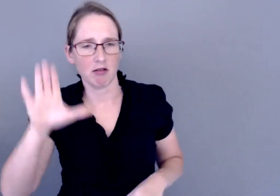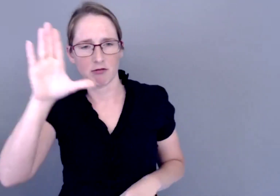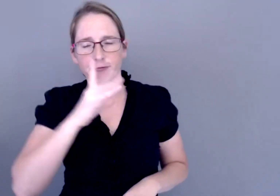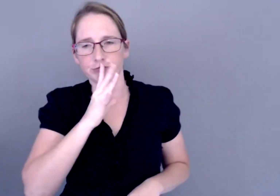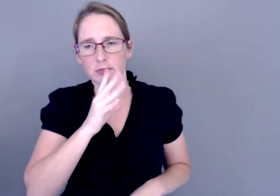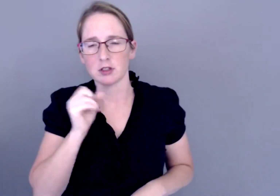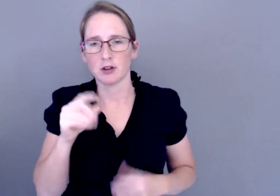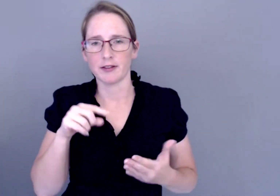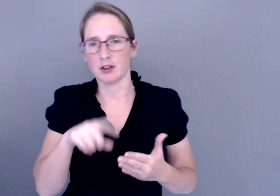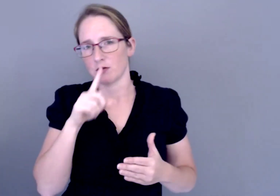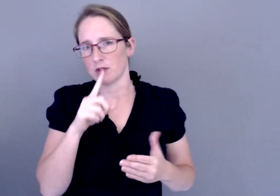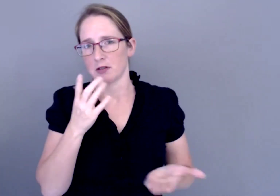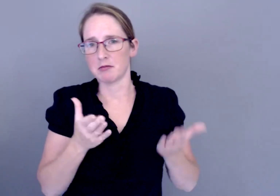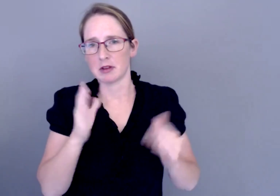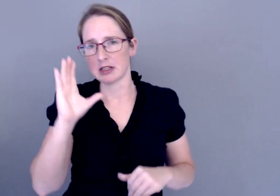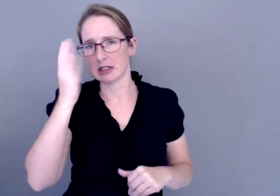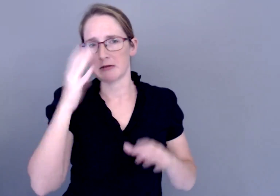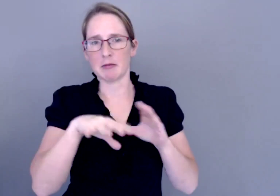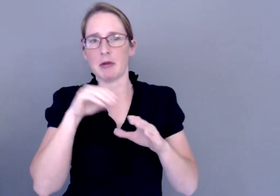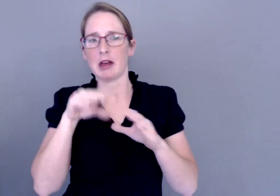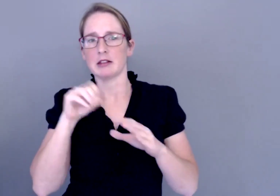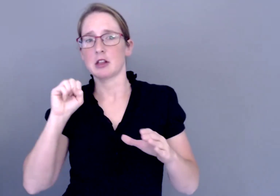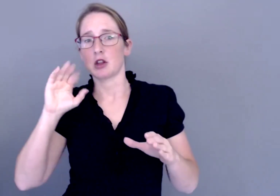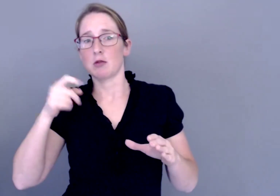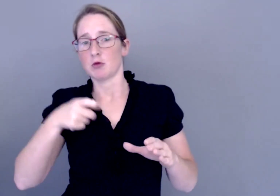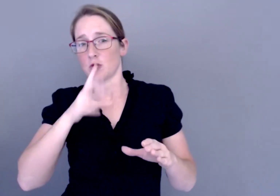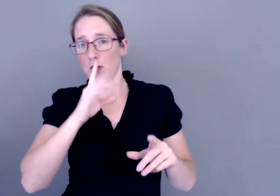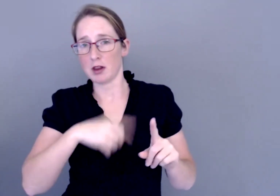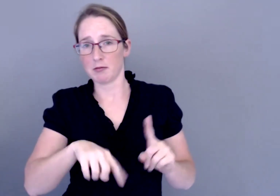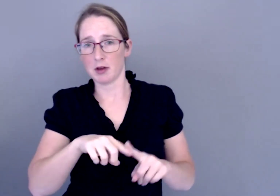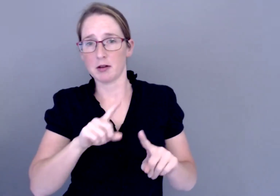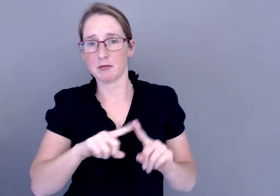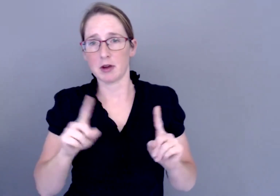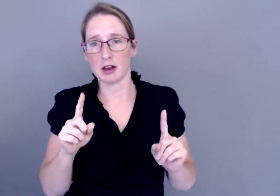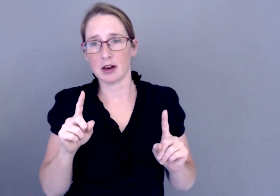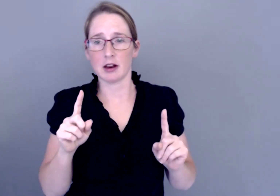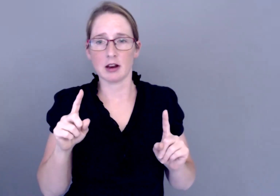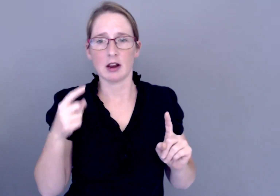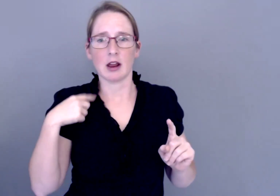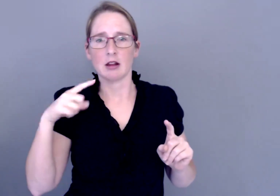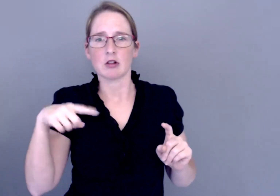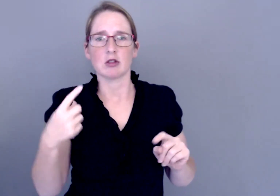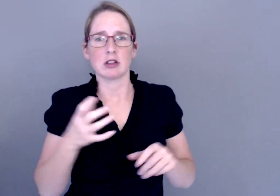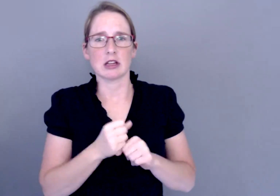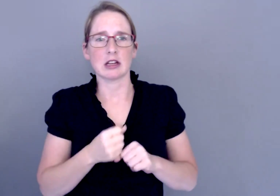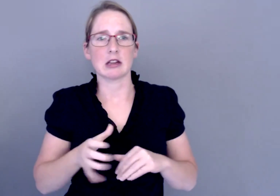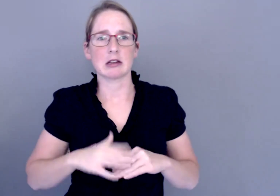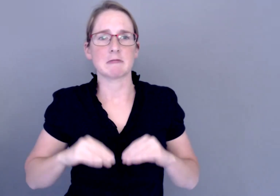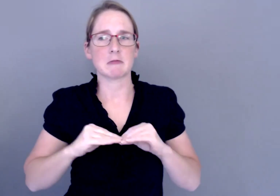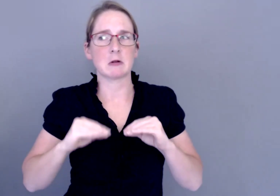this might seem outside the scope of what you're talking about, but I'm I'm just getting increasingly worried that